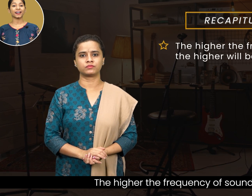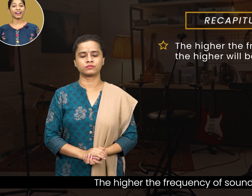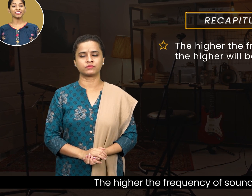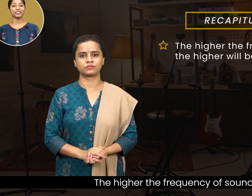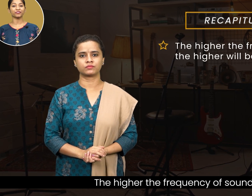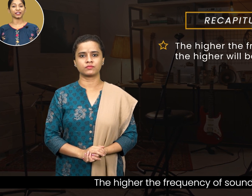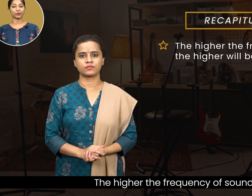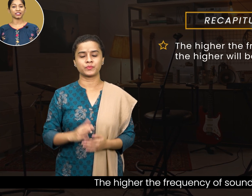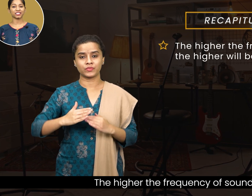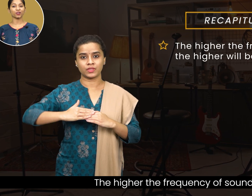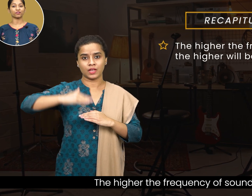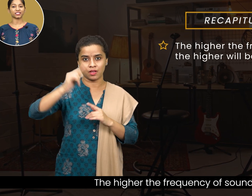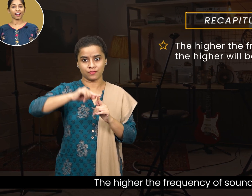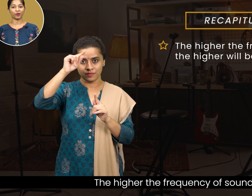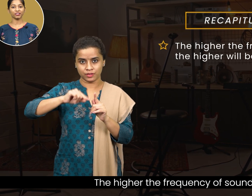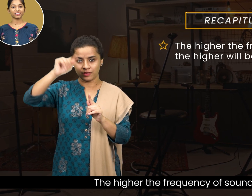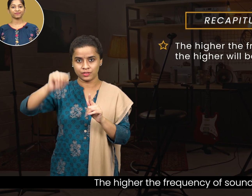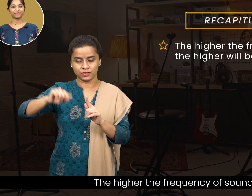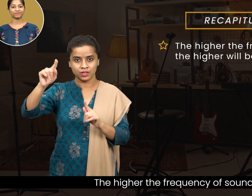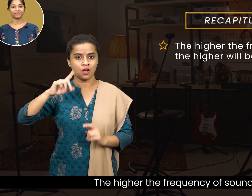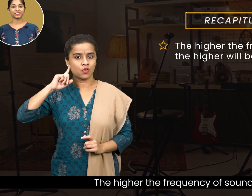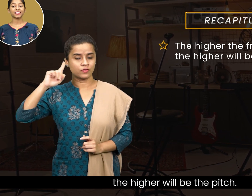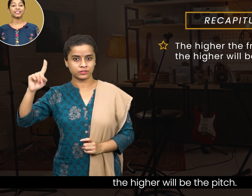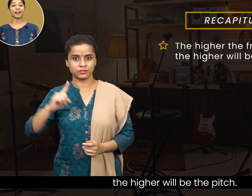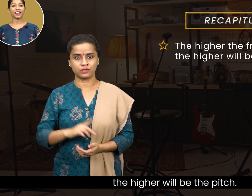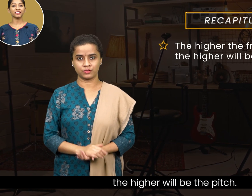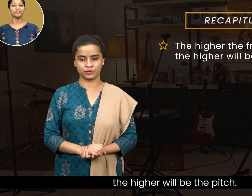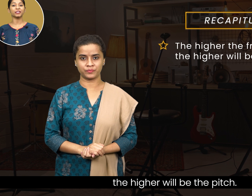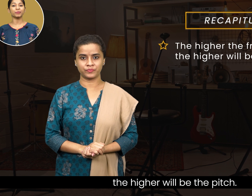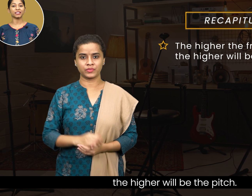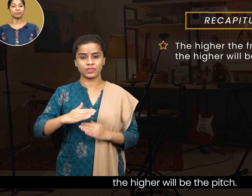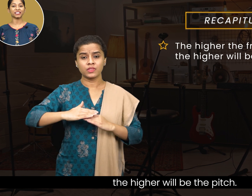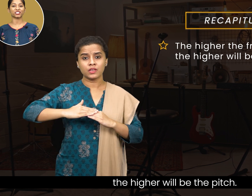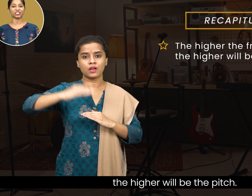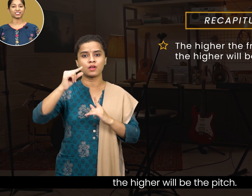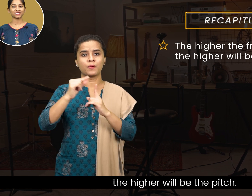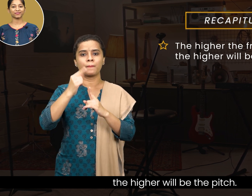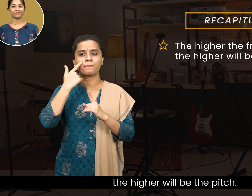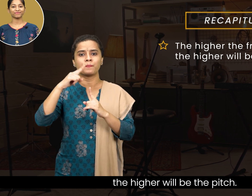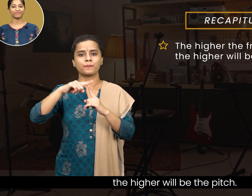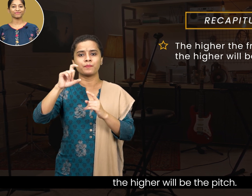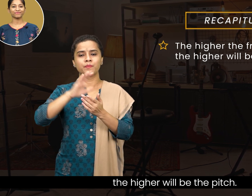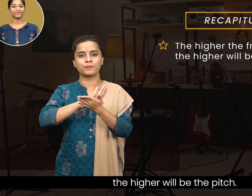The higher the frequency of sound, the higher will be the pitch.